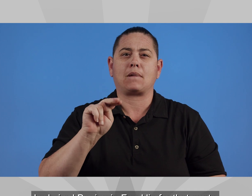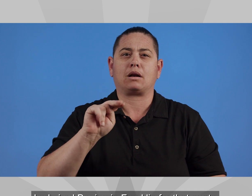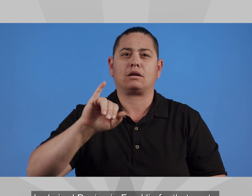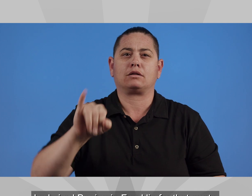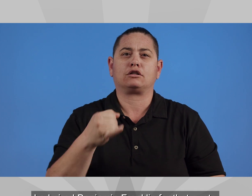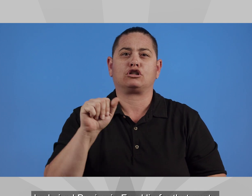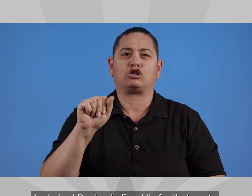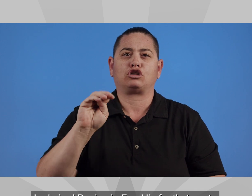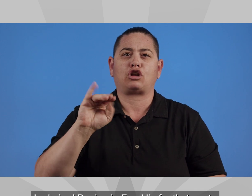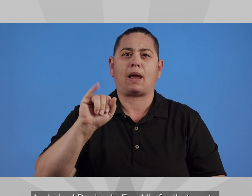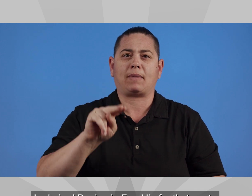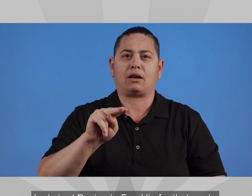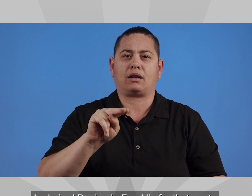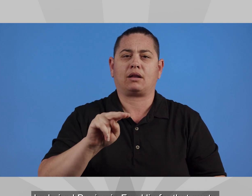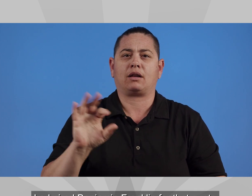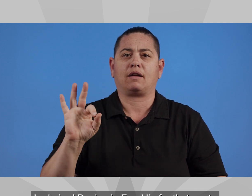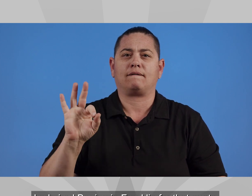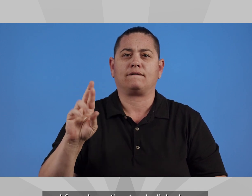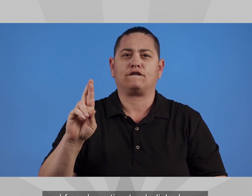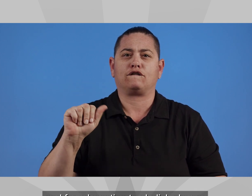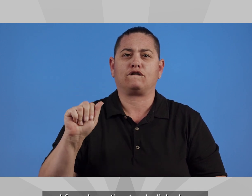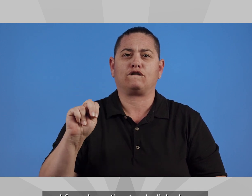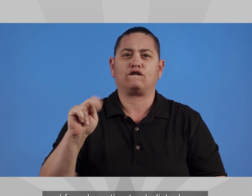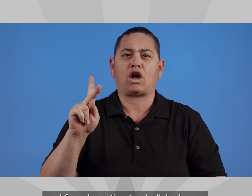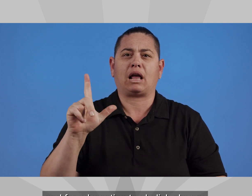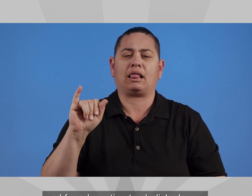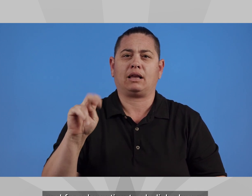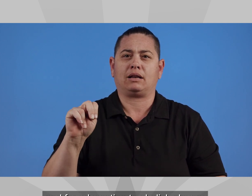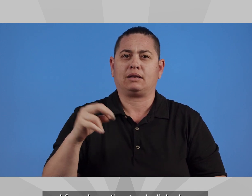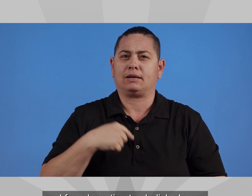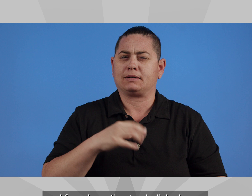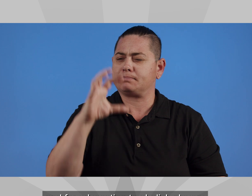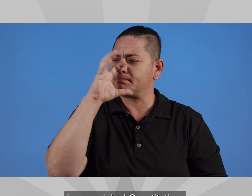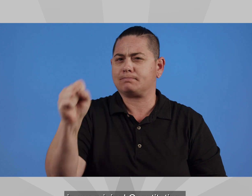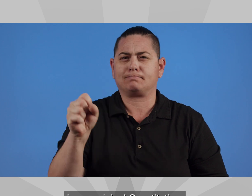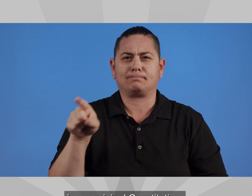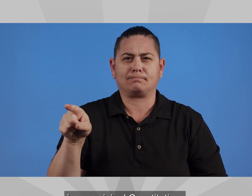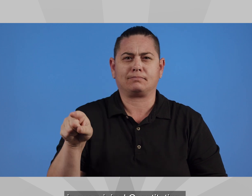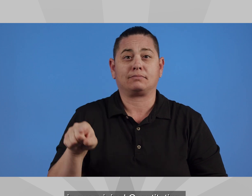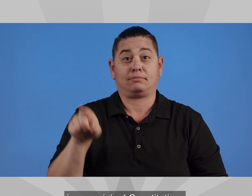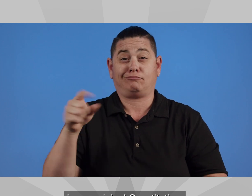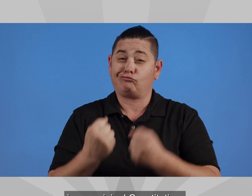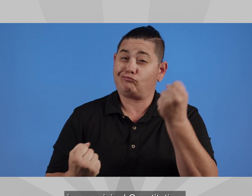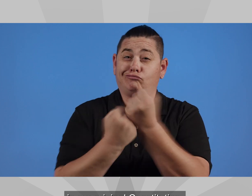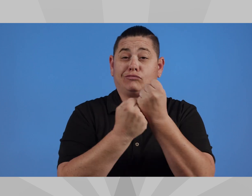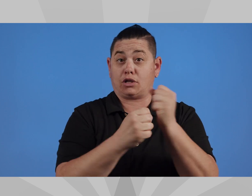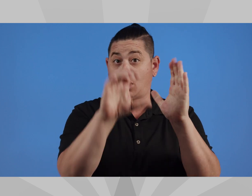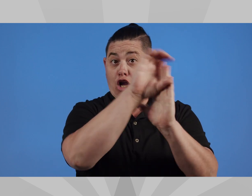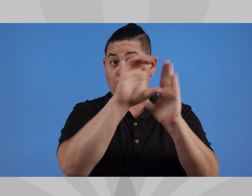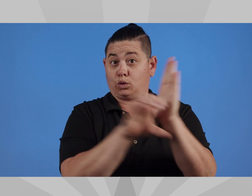I admired Benjamin Franklin for that quote and for advocating to abolish slavery in our original